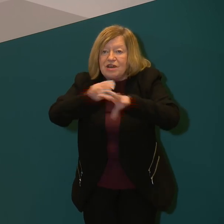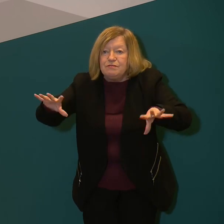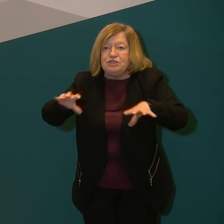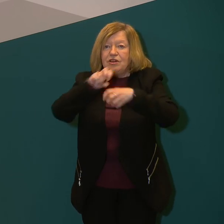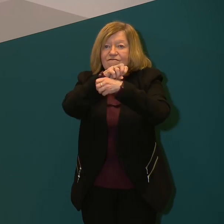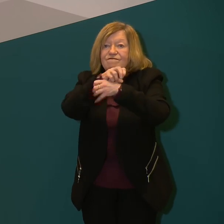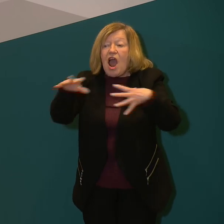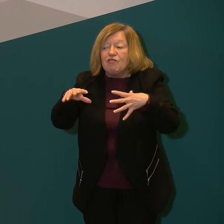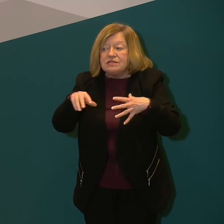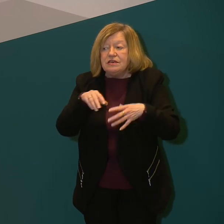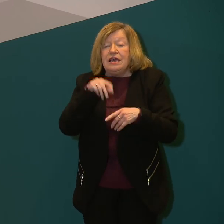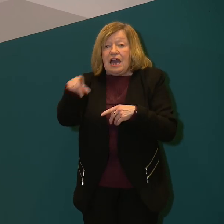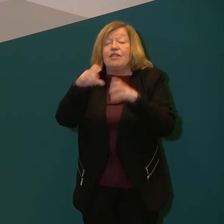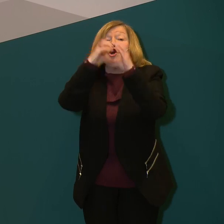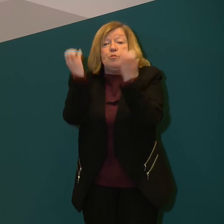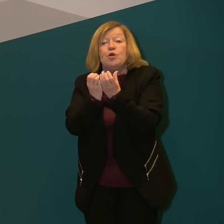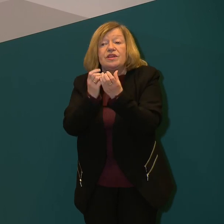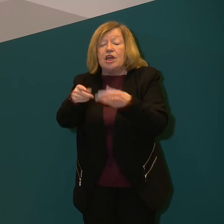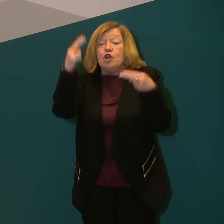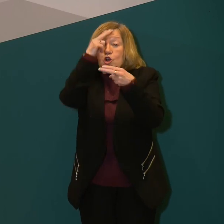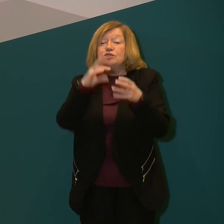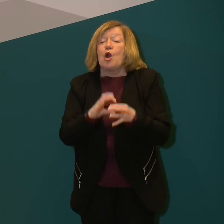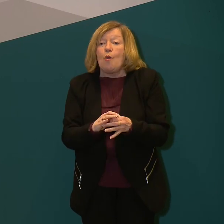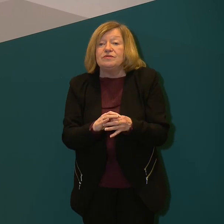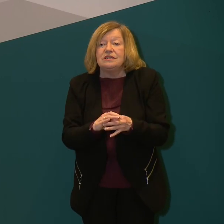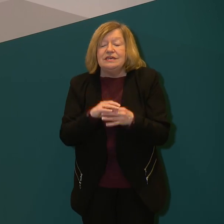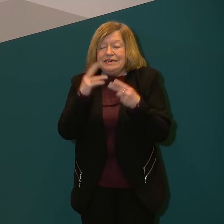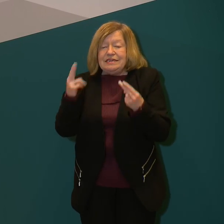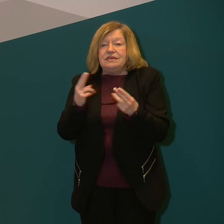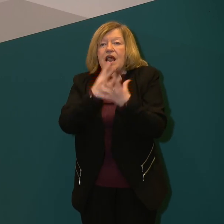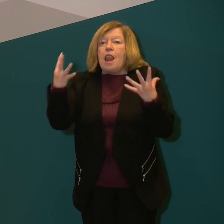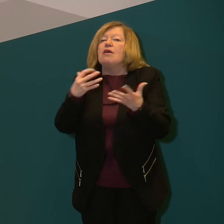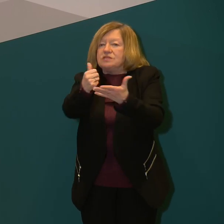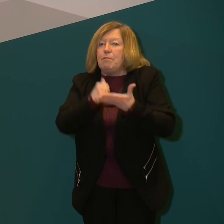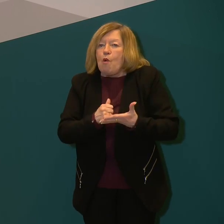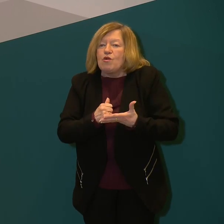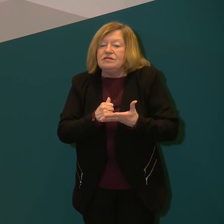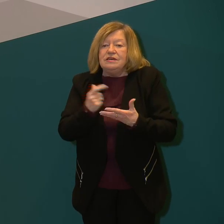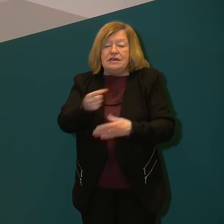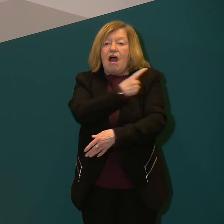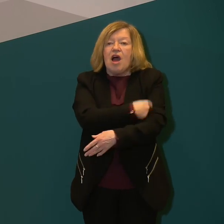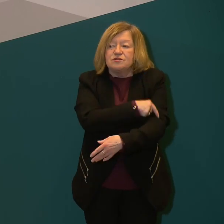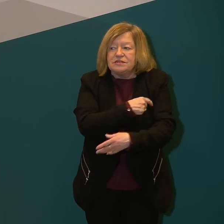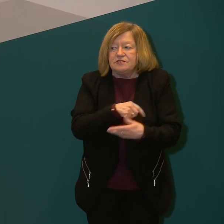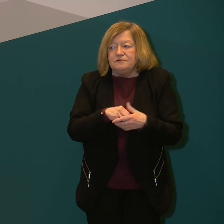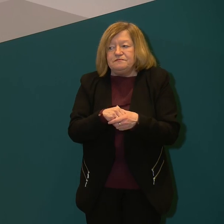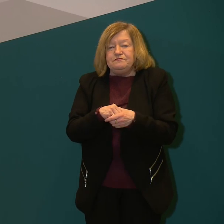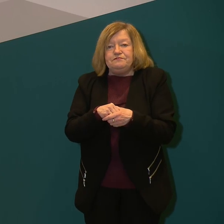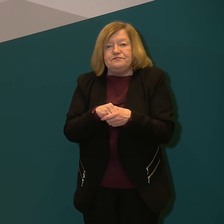community. It's certainly our view that nursing homes require a great deal of support because hospitals is part